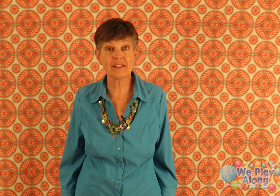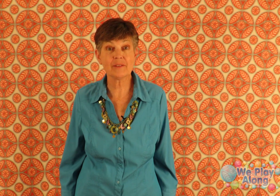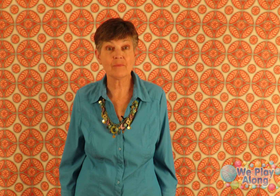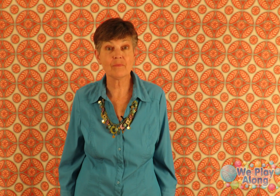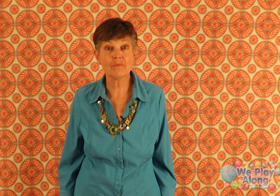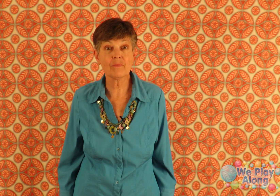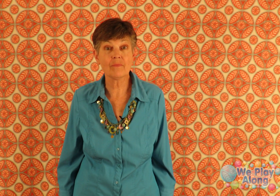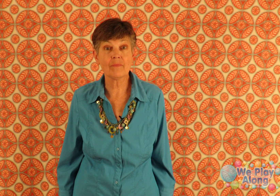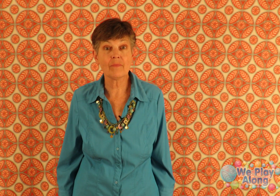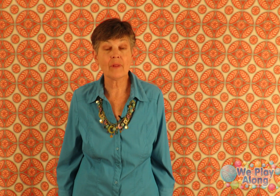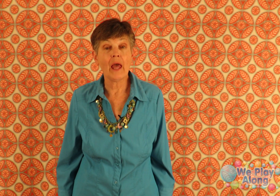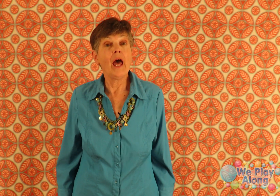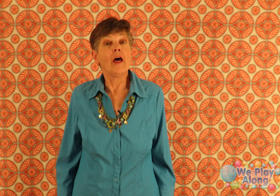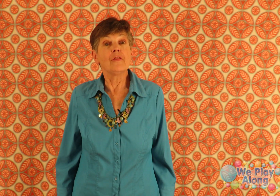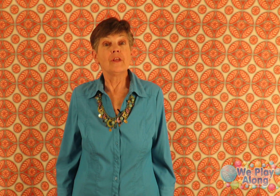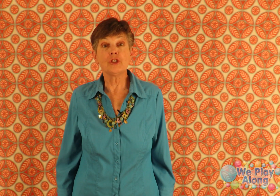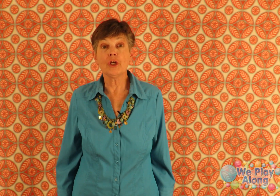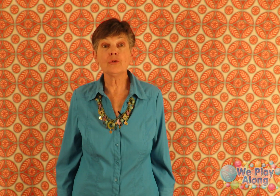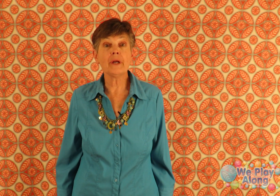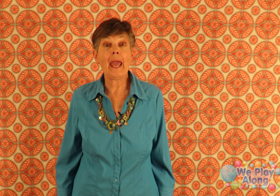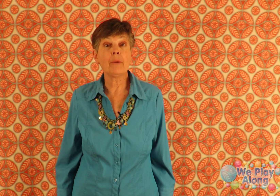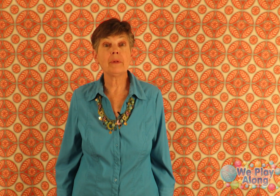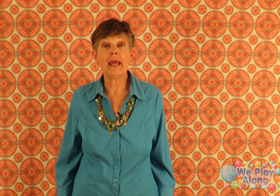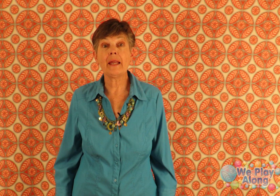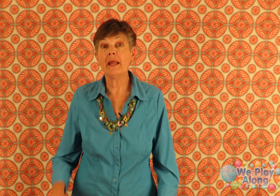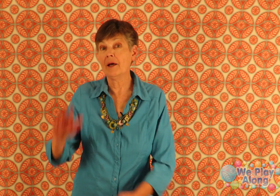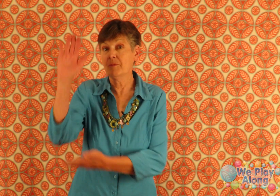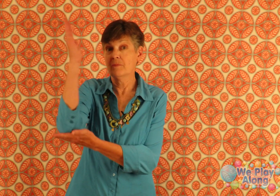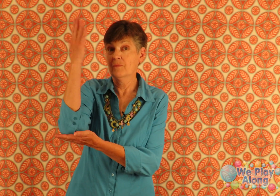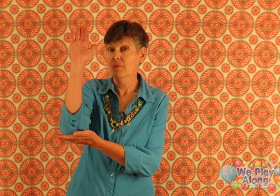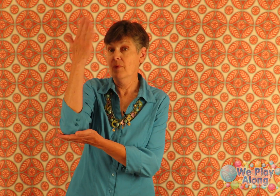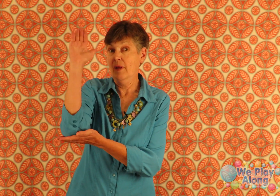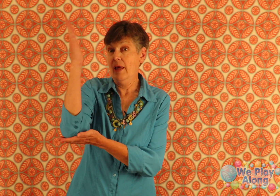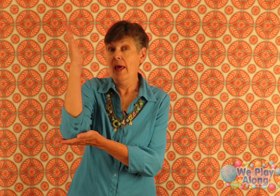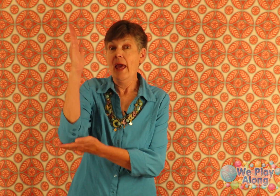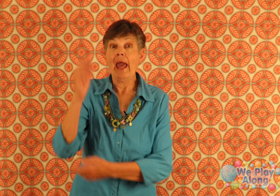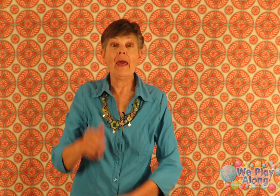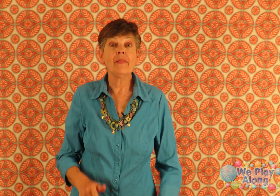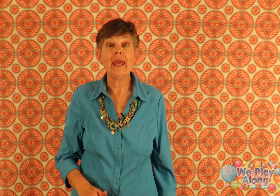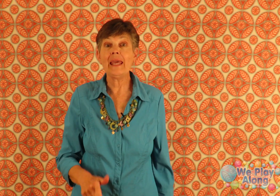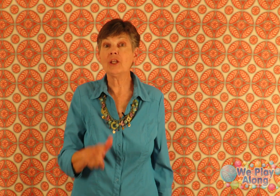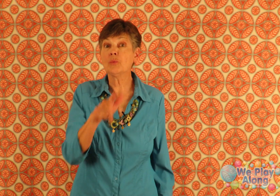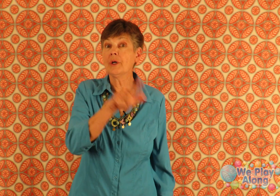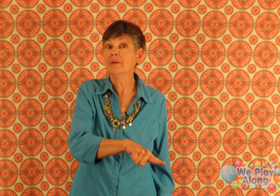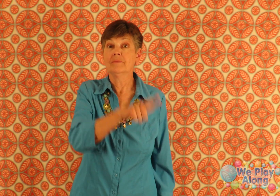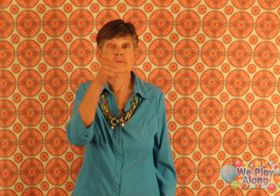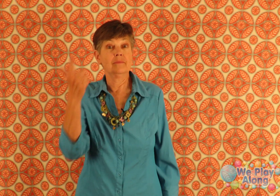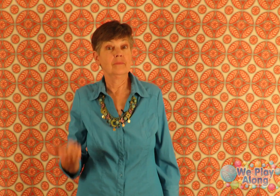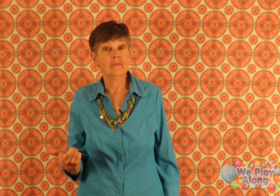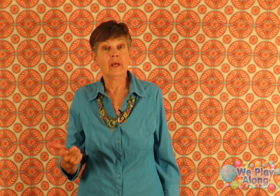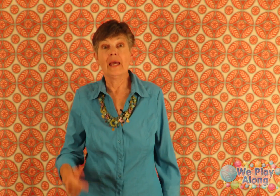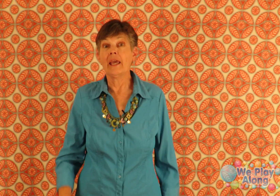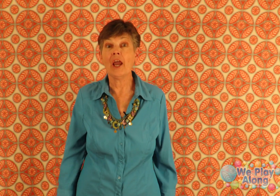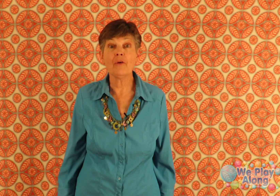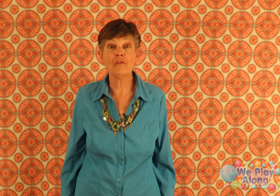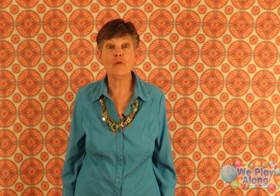projects. The children had planted and they each would caring for